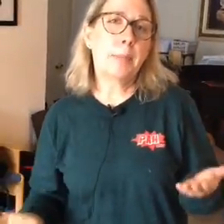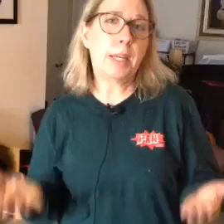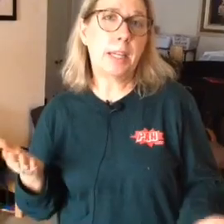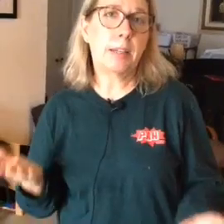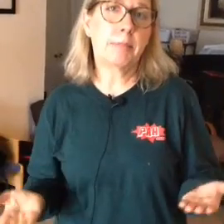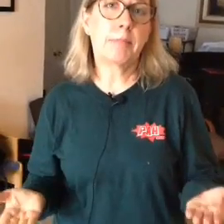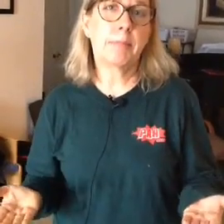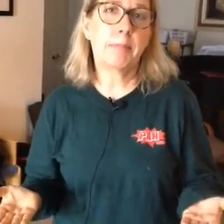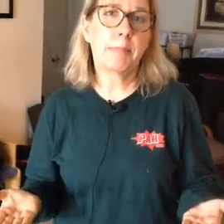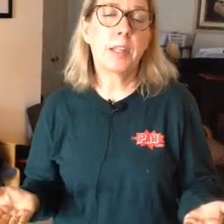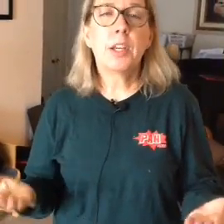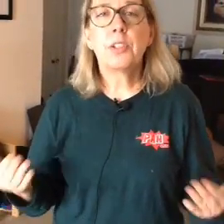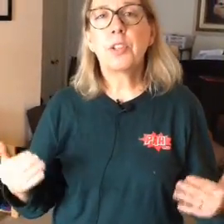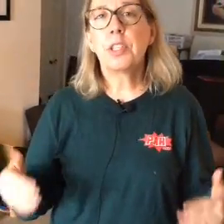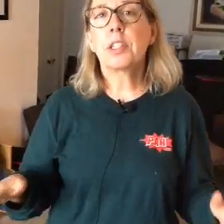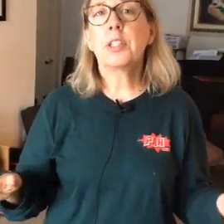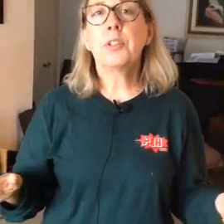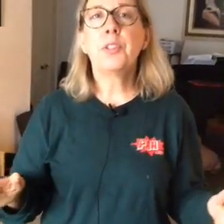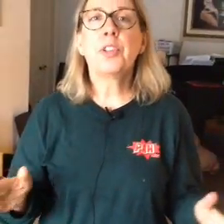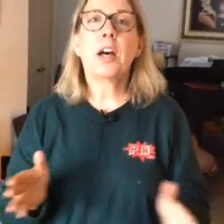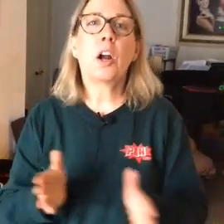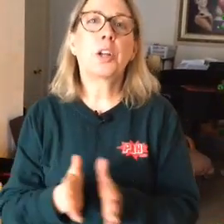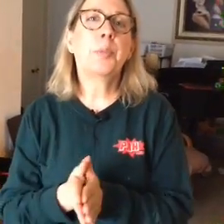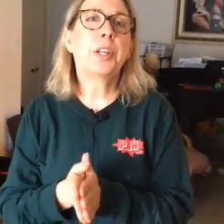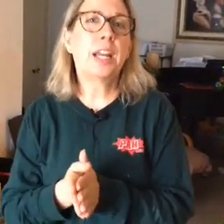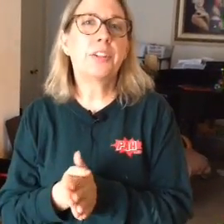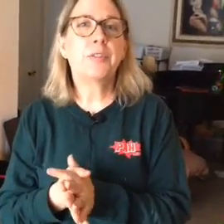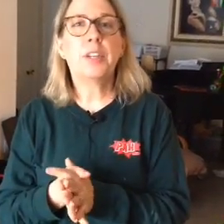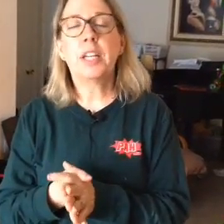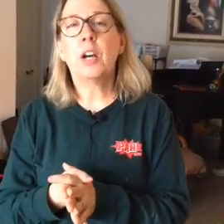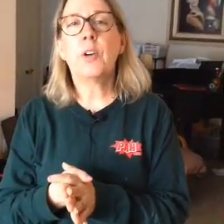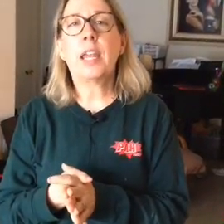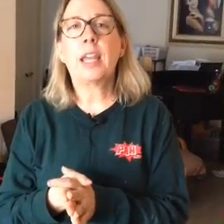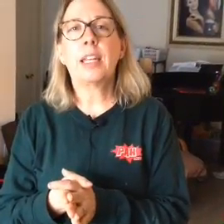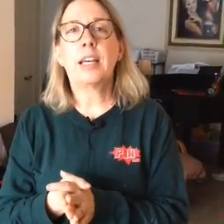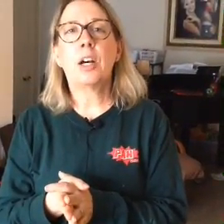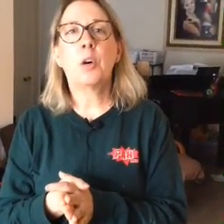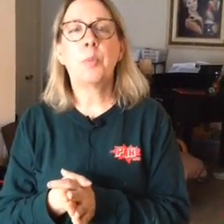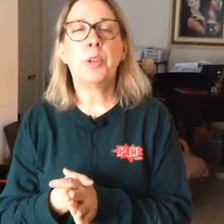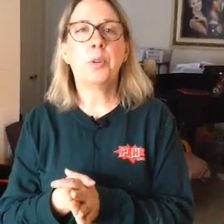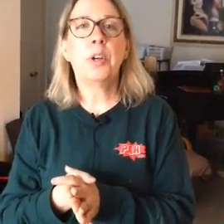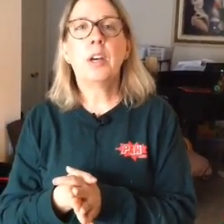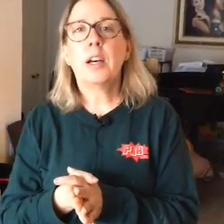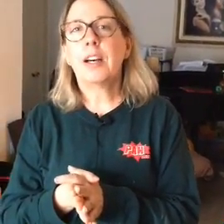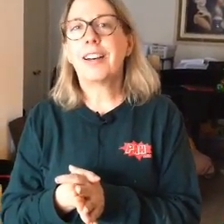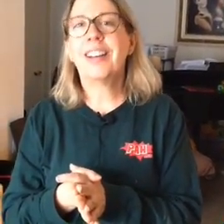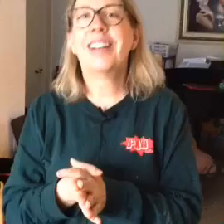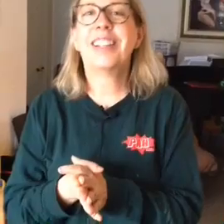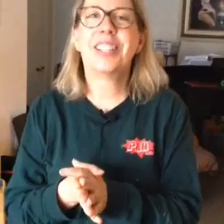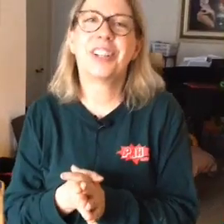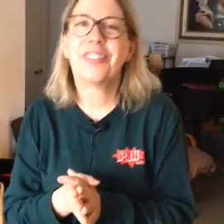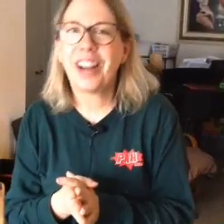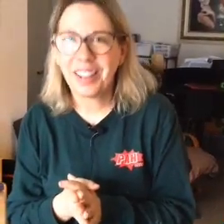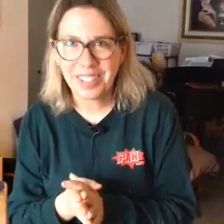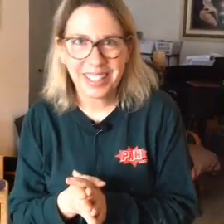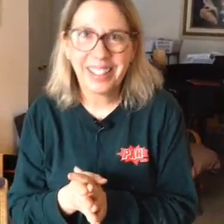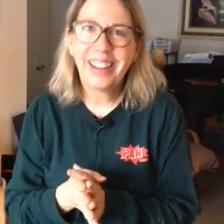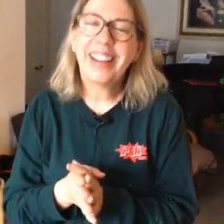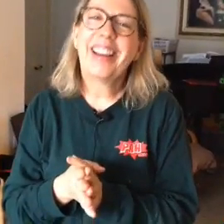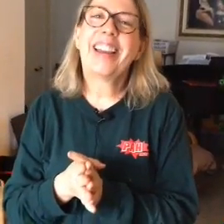Maybe. So this concludes our communication video, and hope you survived it.